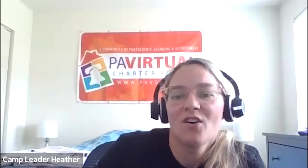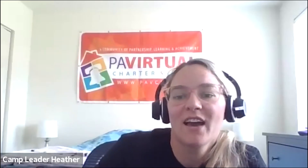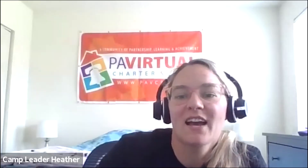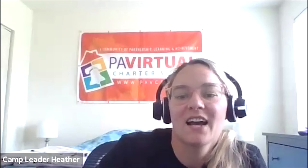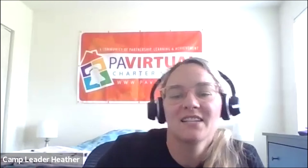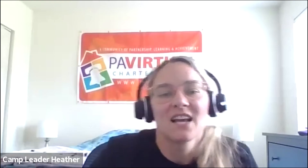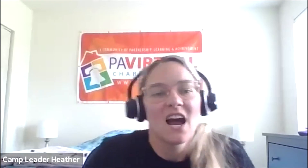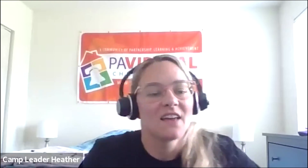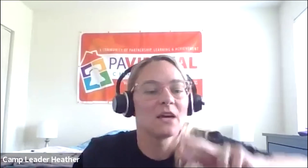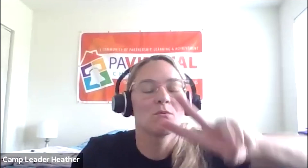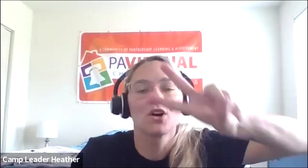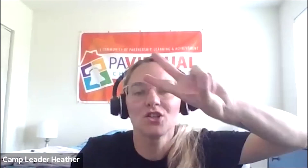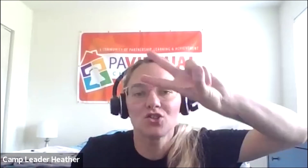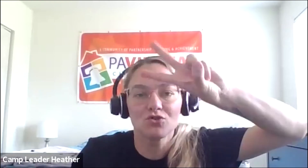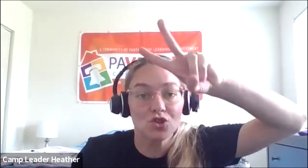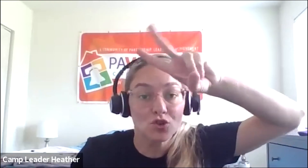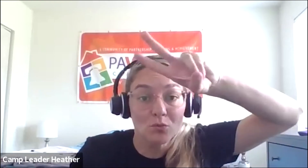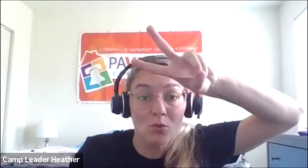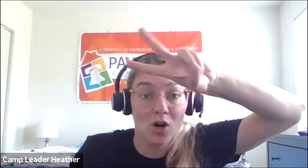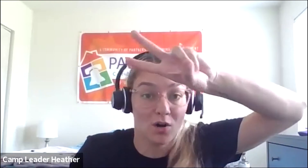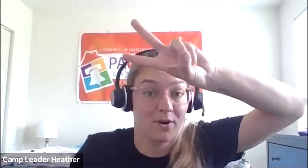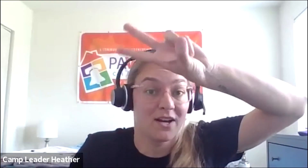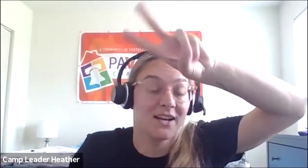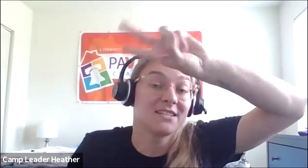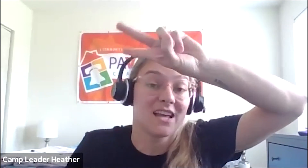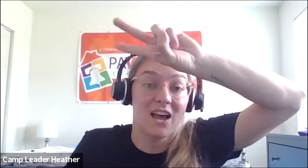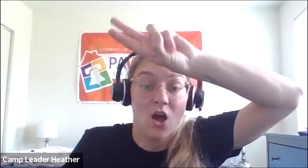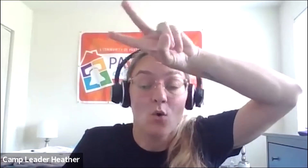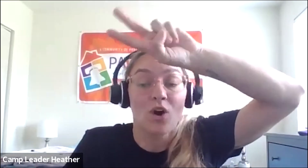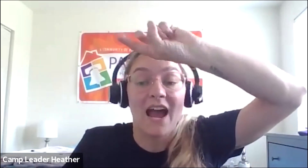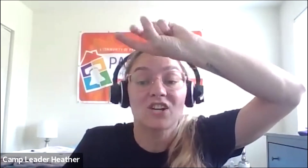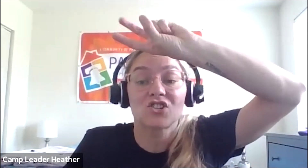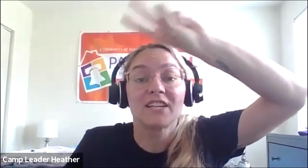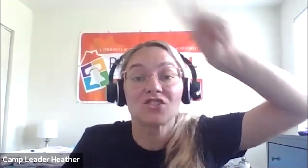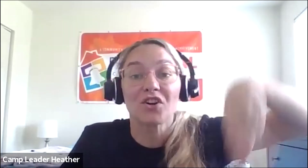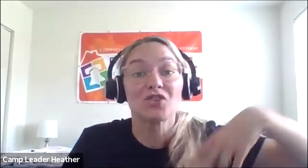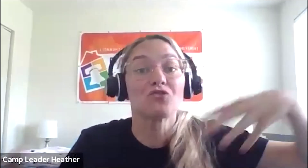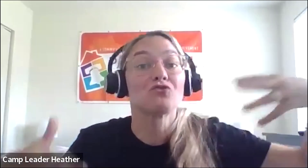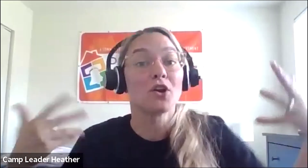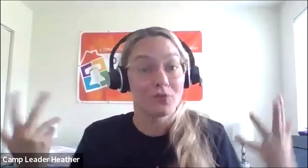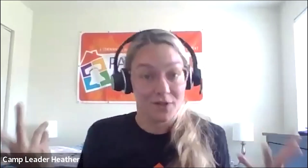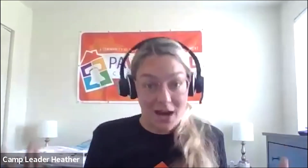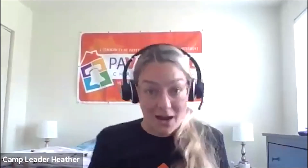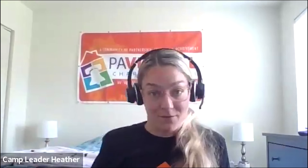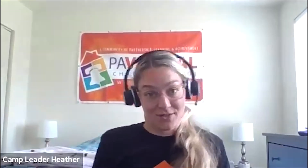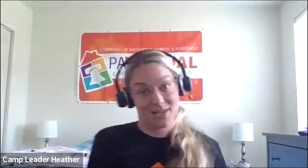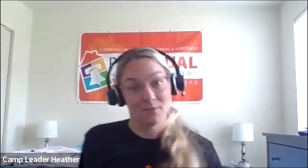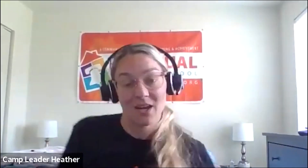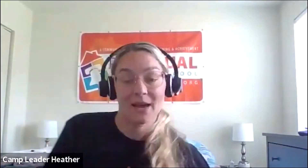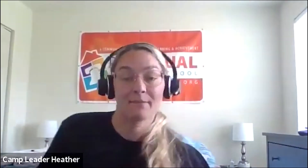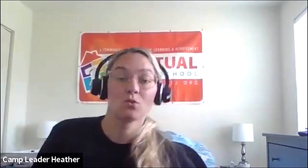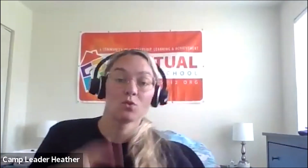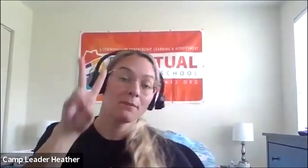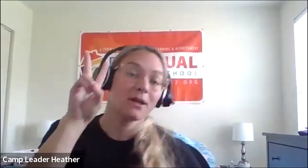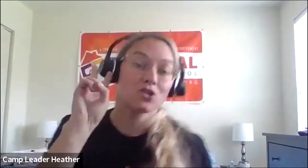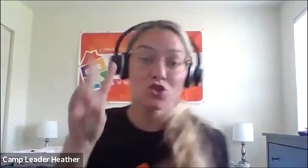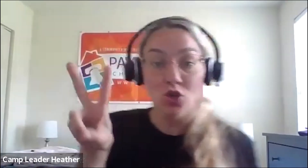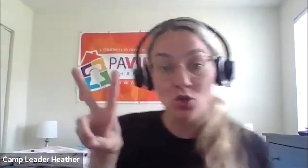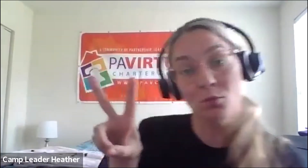Okay, nice. guys, I think we're going to do 2 more because we're actually starting to run over time for summer camp. So we're going to pick 2